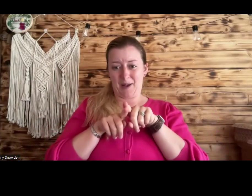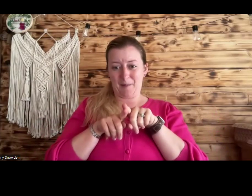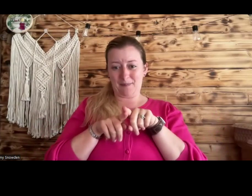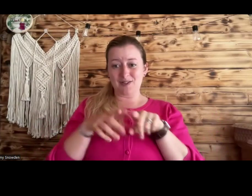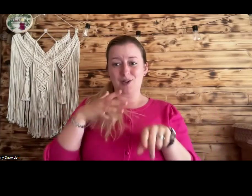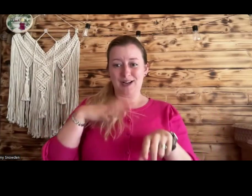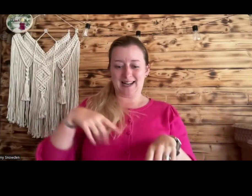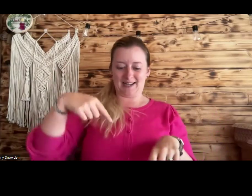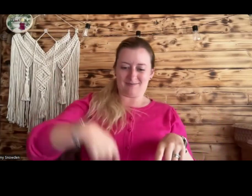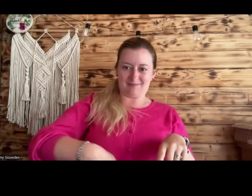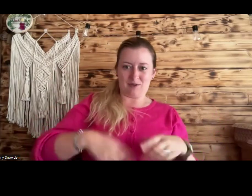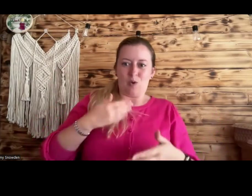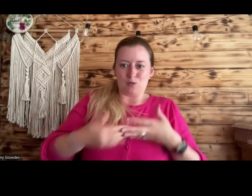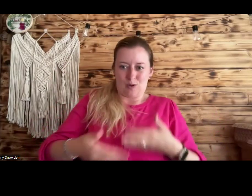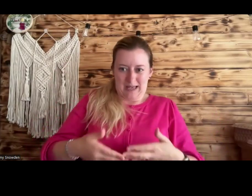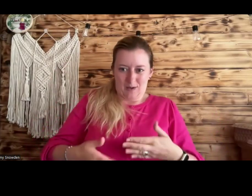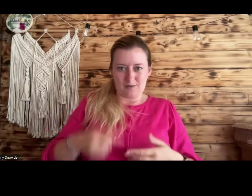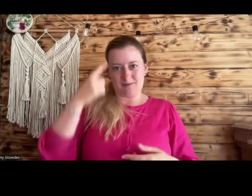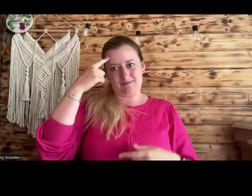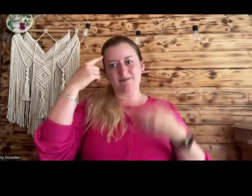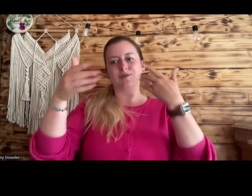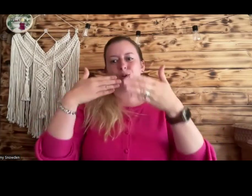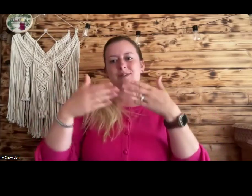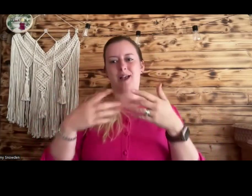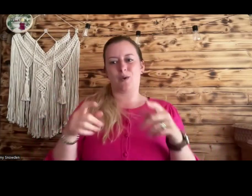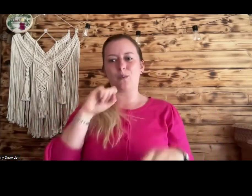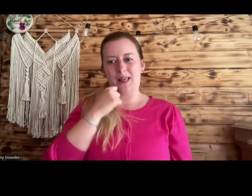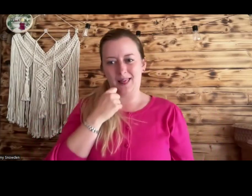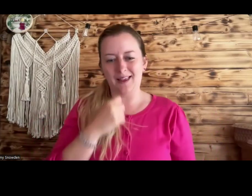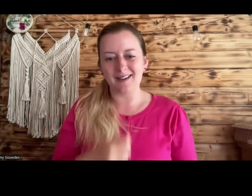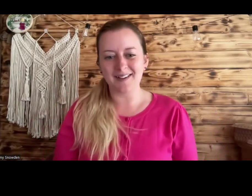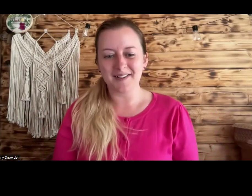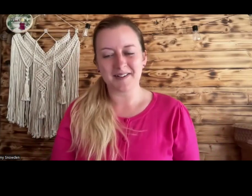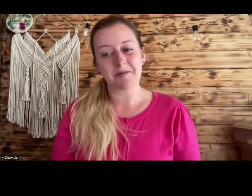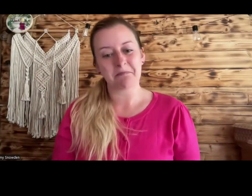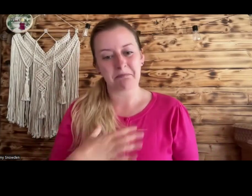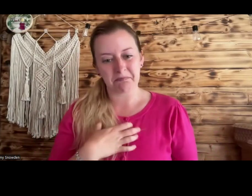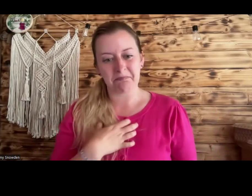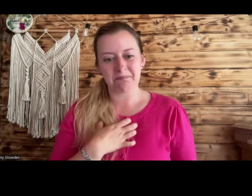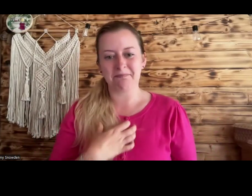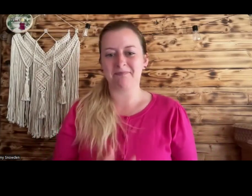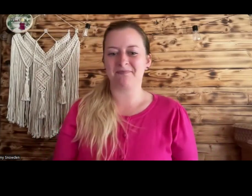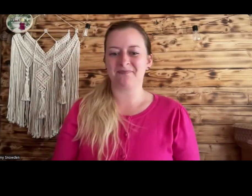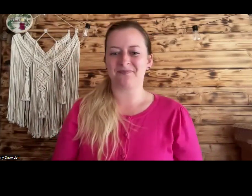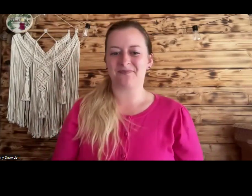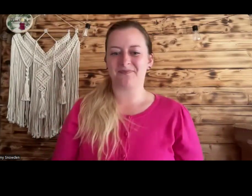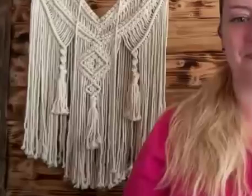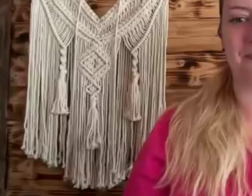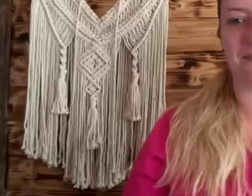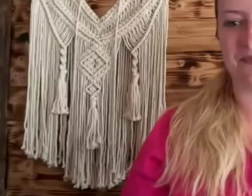help us with our mental powers. That's lovely. So I'm just going to